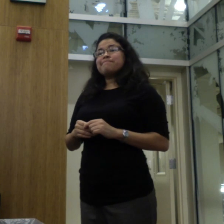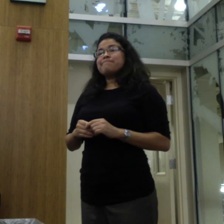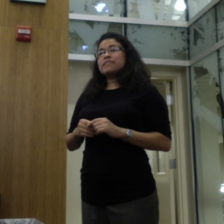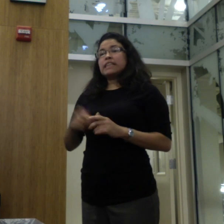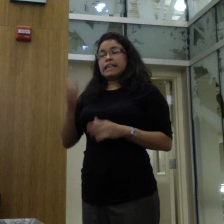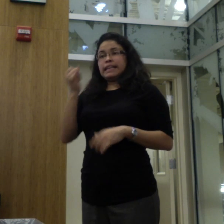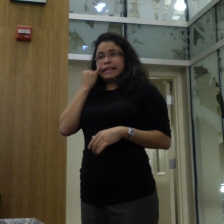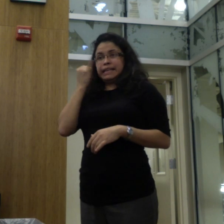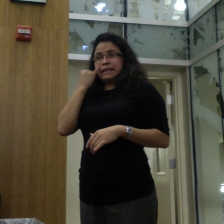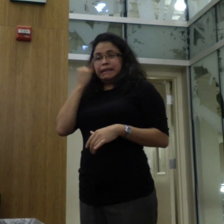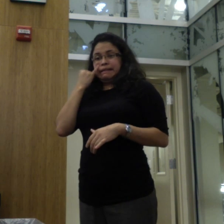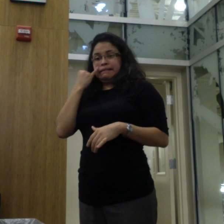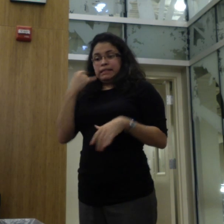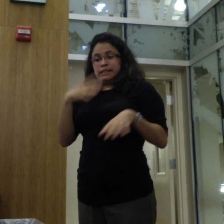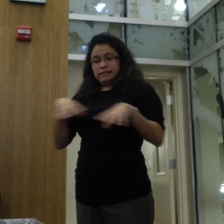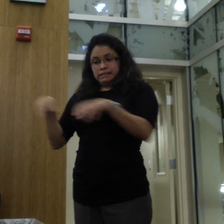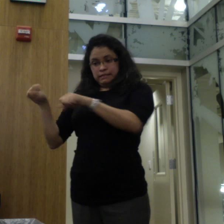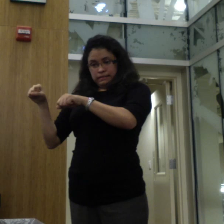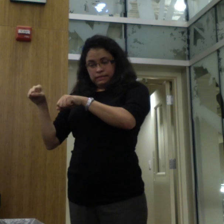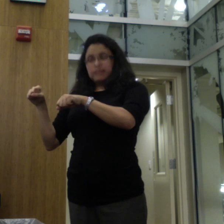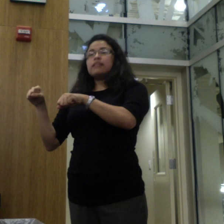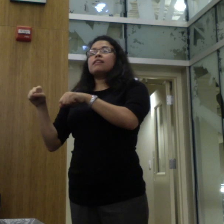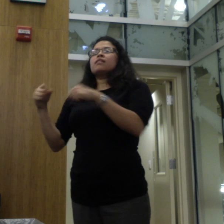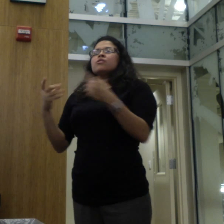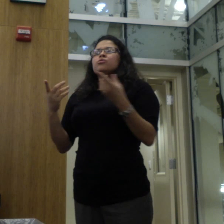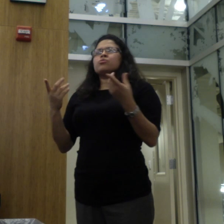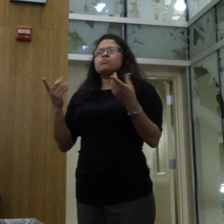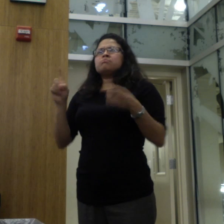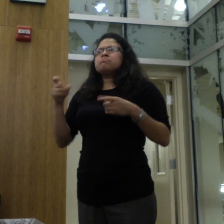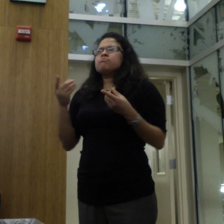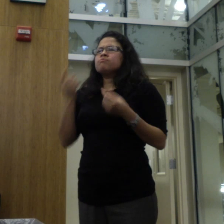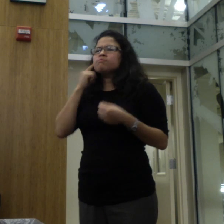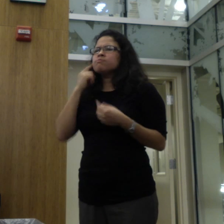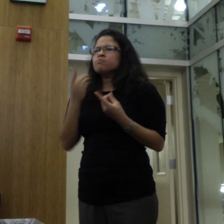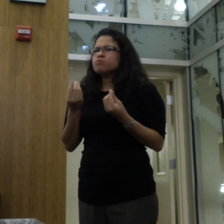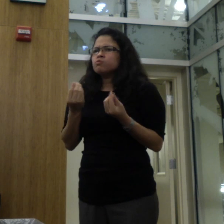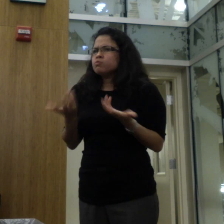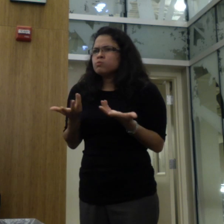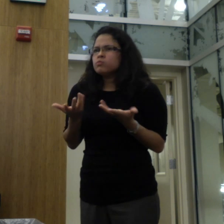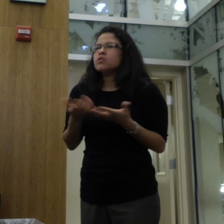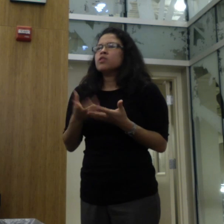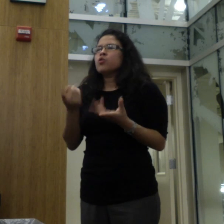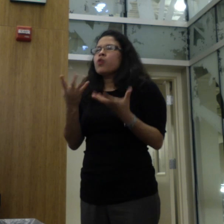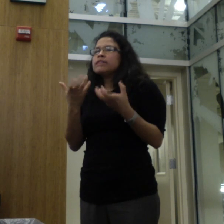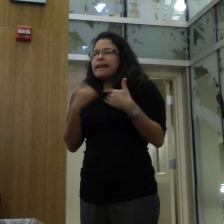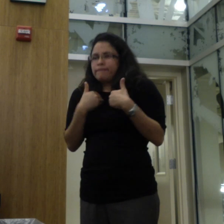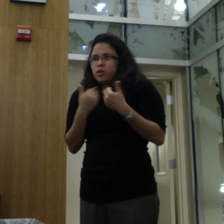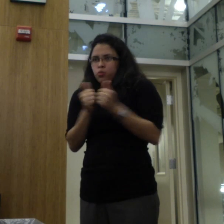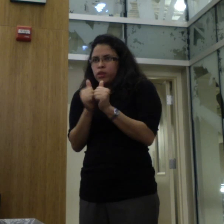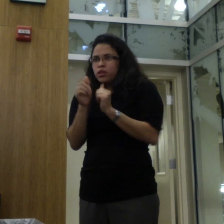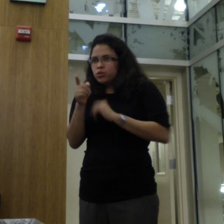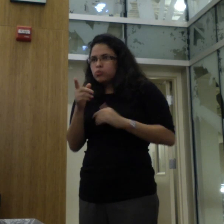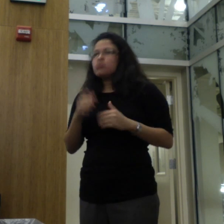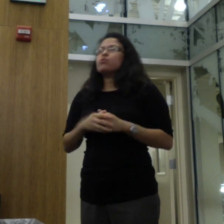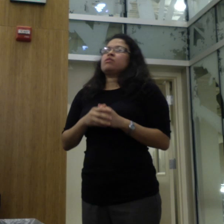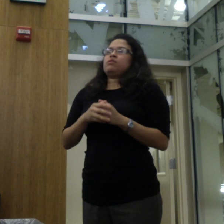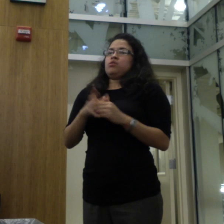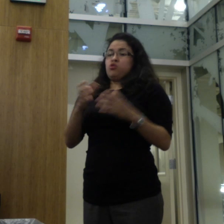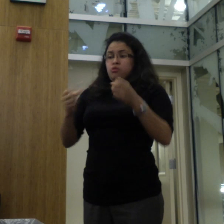If you're going to evacuate, what are some things that you need to think about? What may you want to bring with you? Let's say your car is